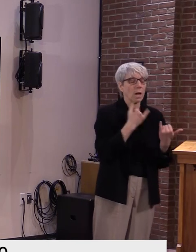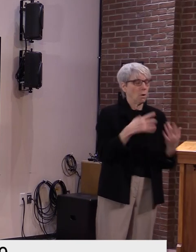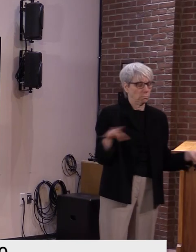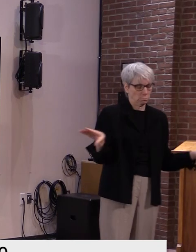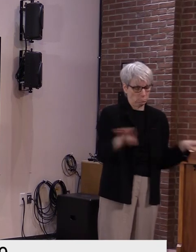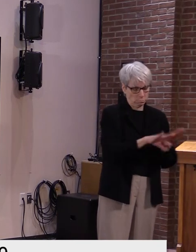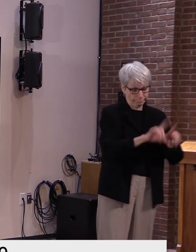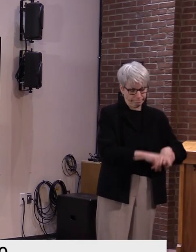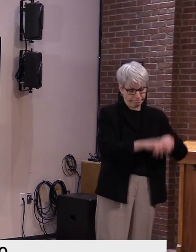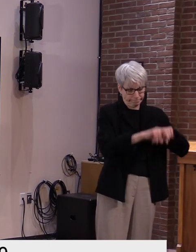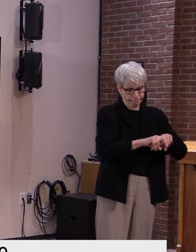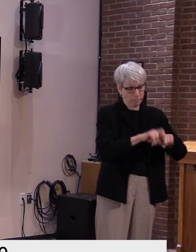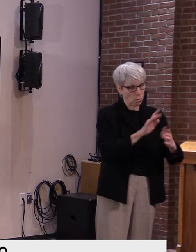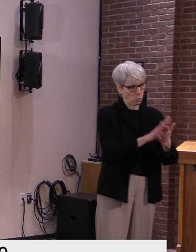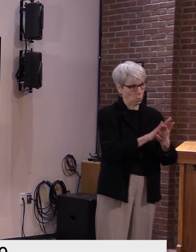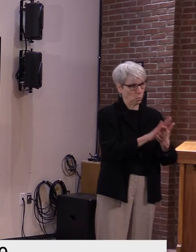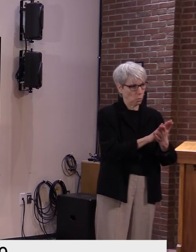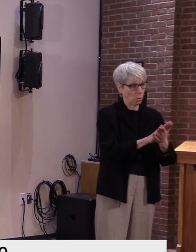mentioned